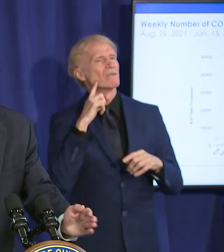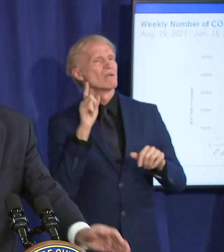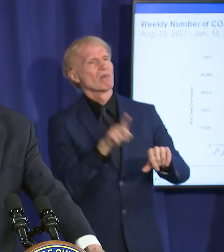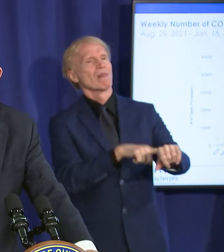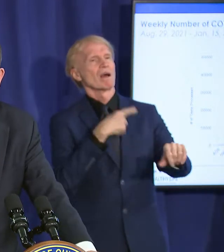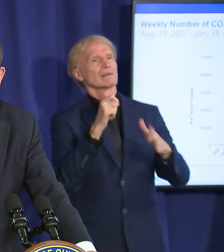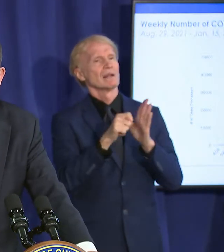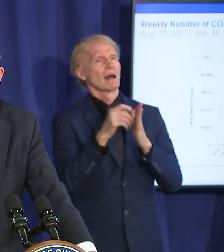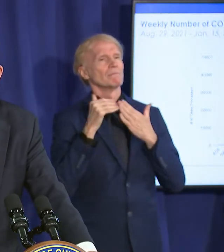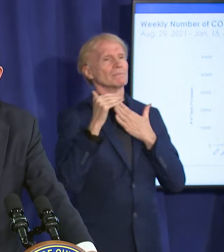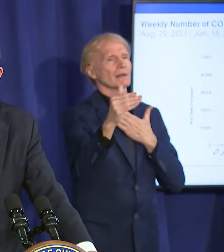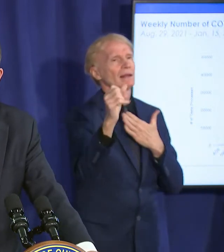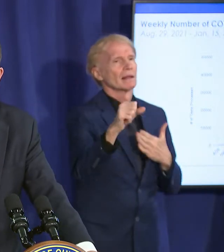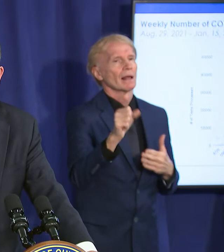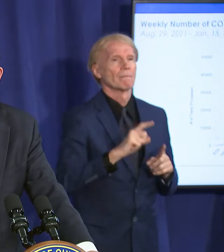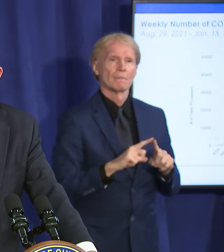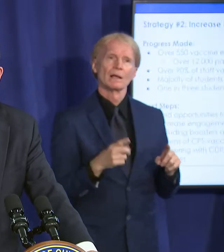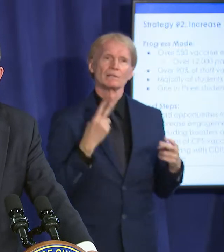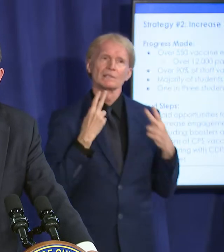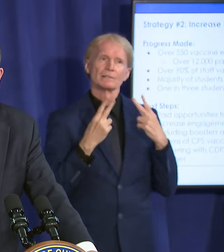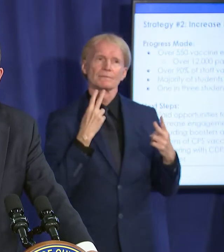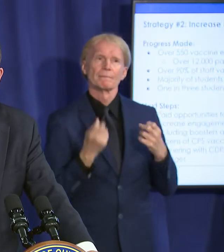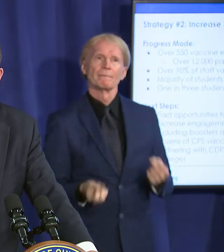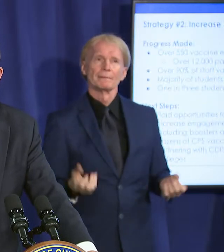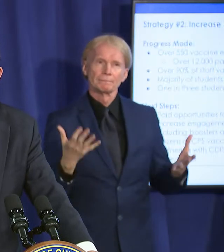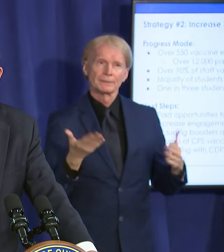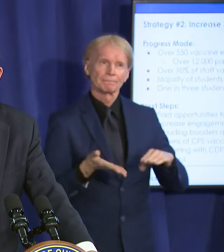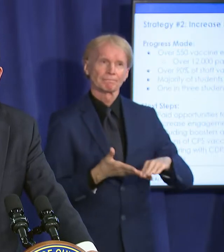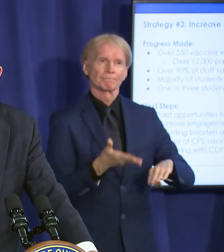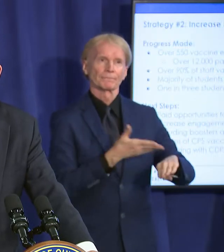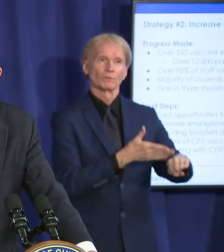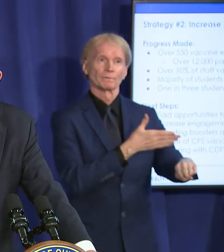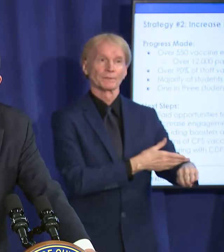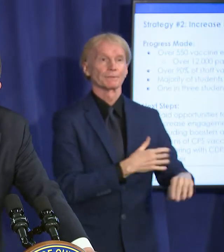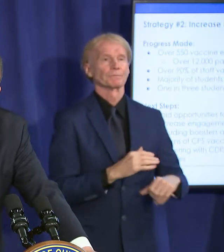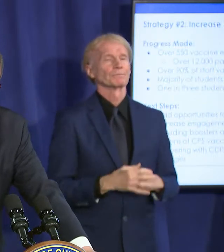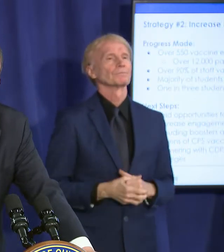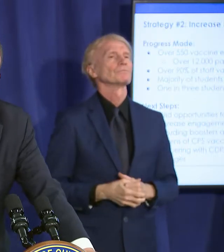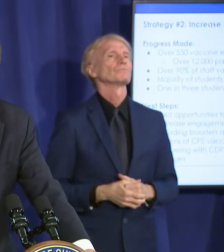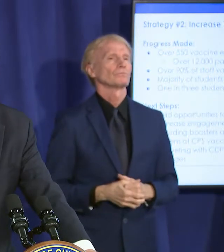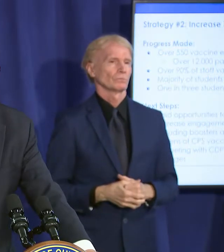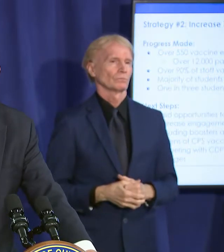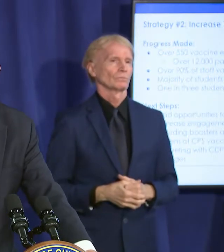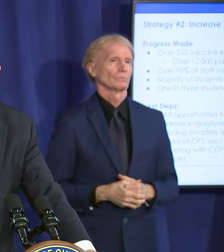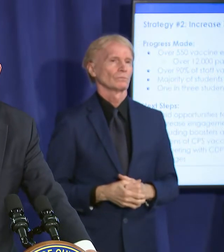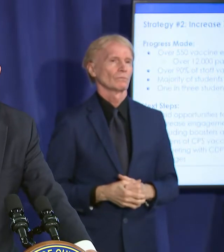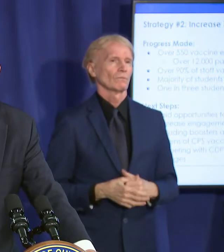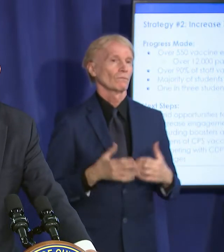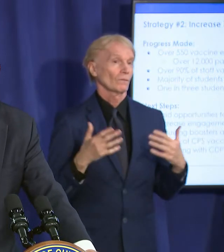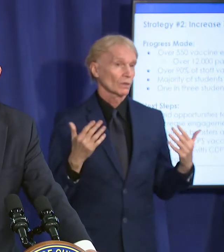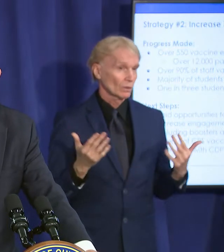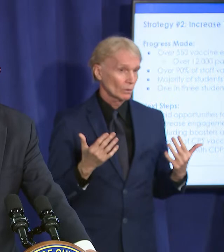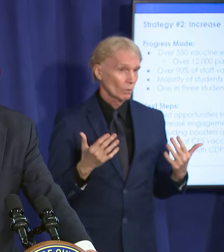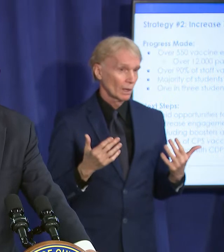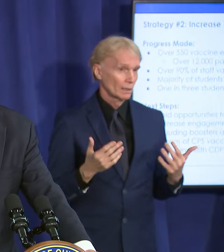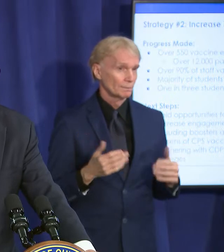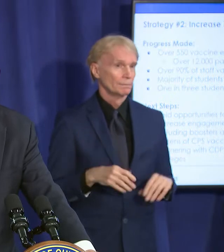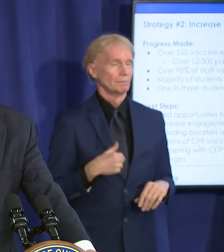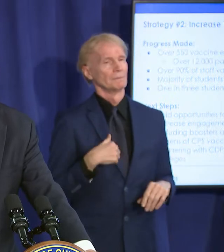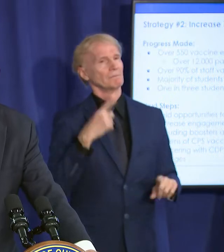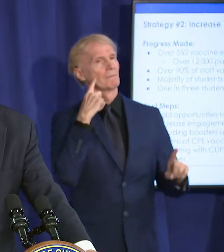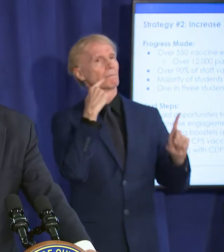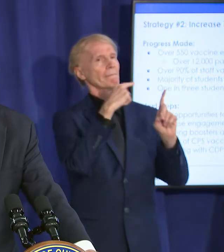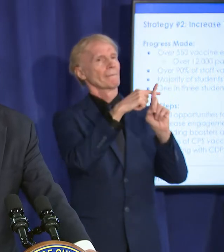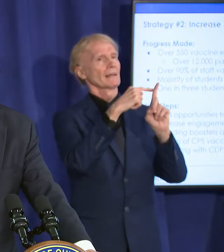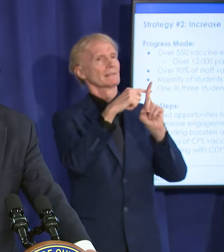goal, is to continue to make sure that we prioritize safety. Next slide. And so here's a thing that's getting me more, again, cautiously optimistic.